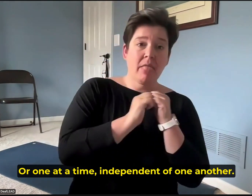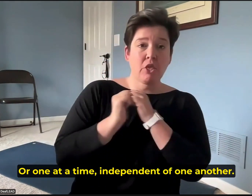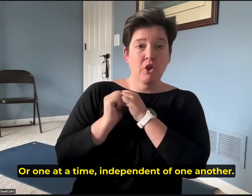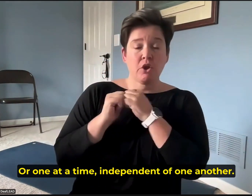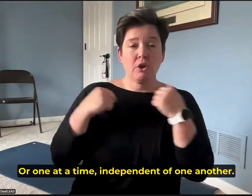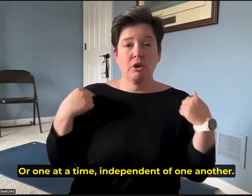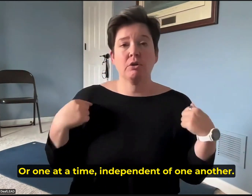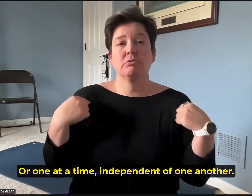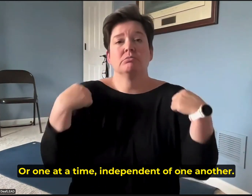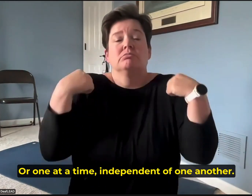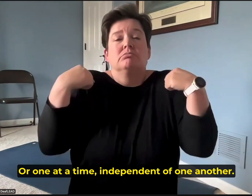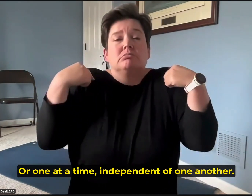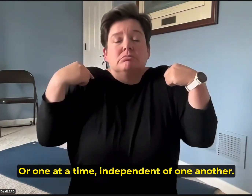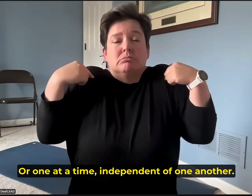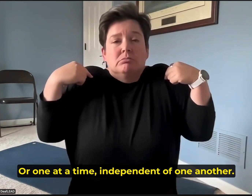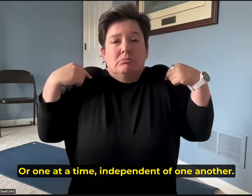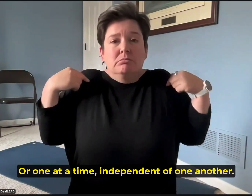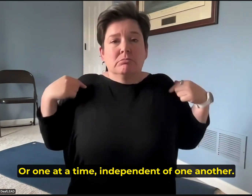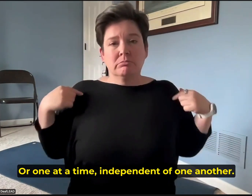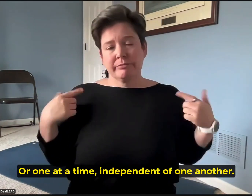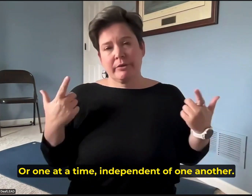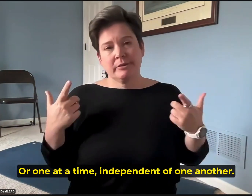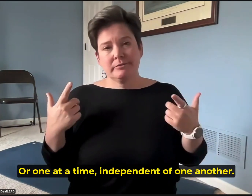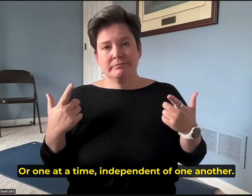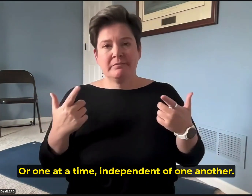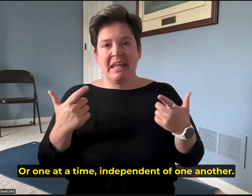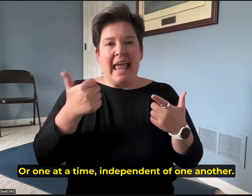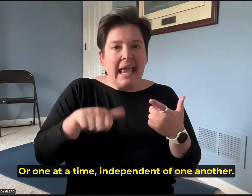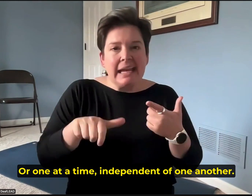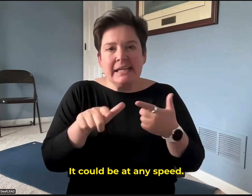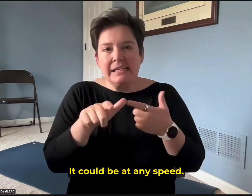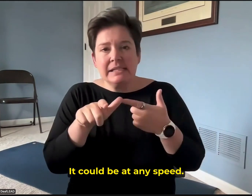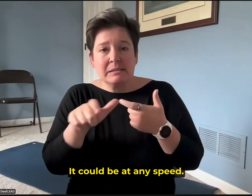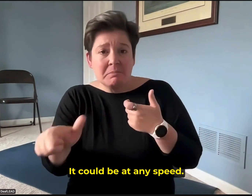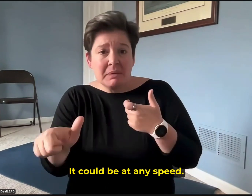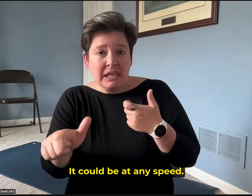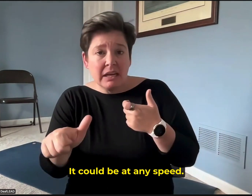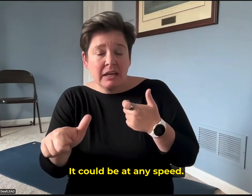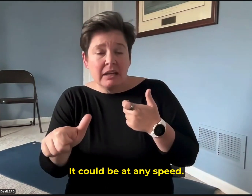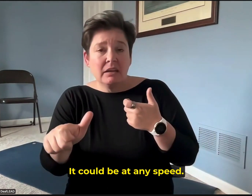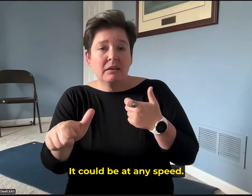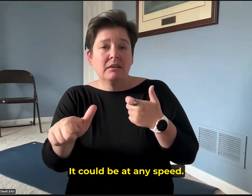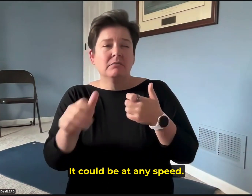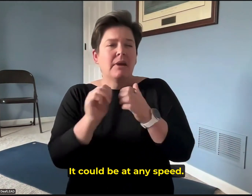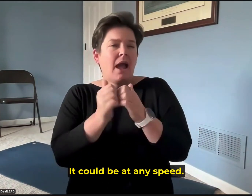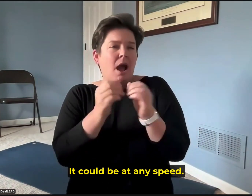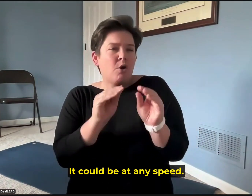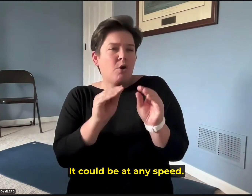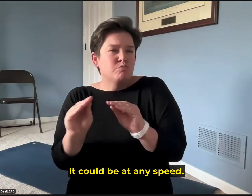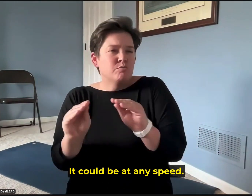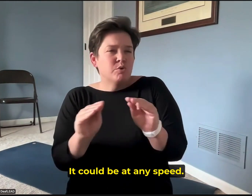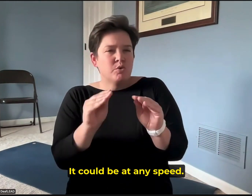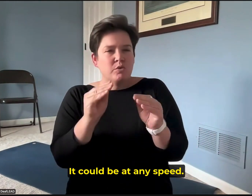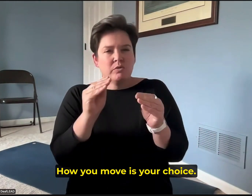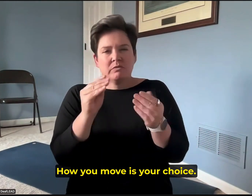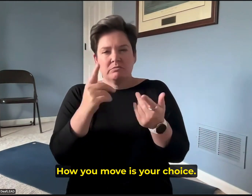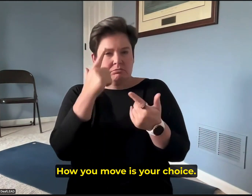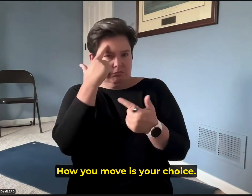or one at a time, independent of one another. It could be at any speed. How